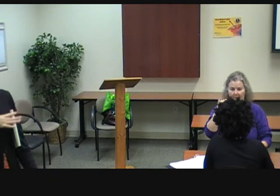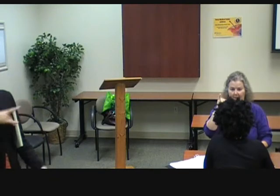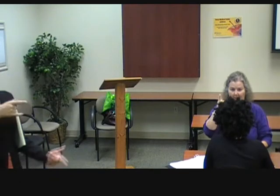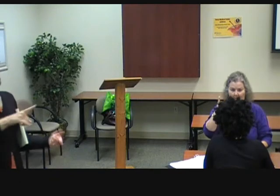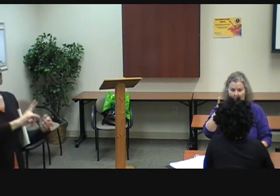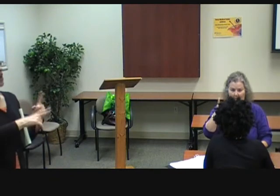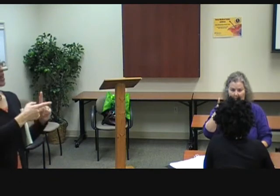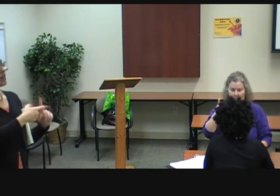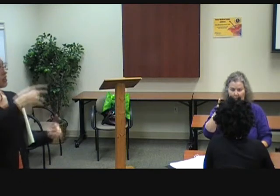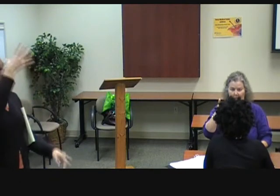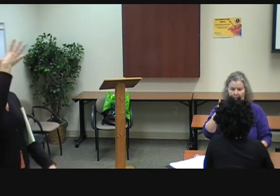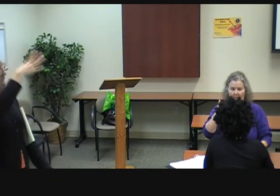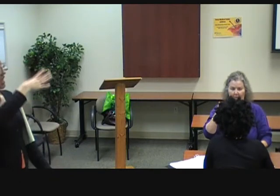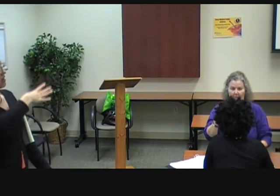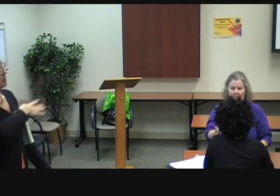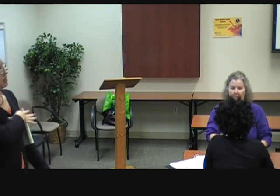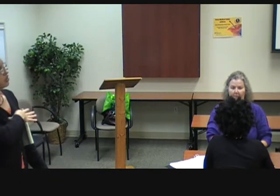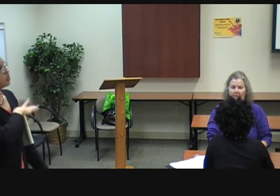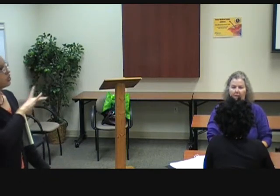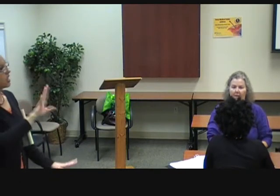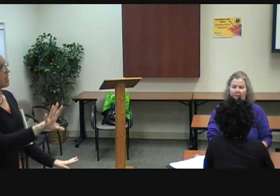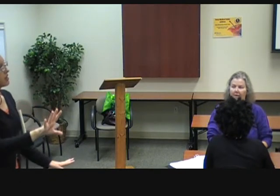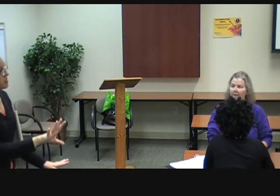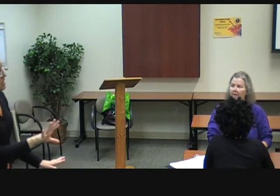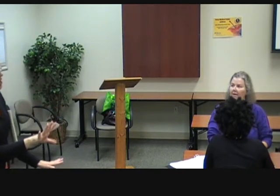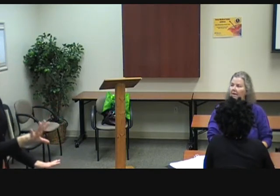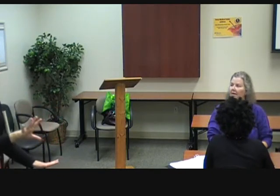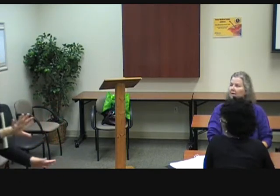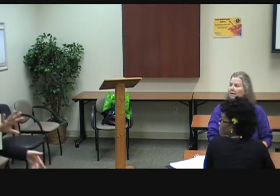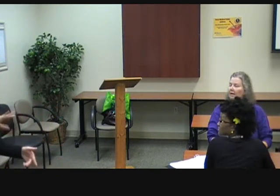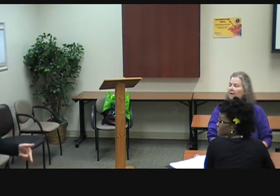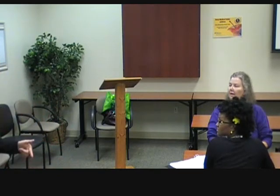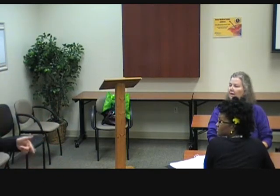oh, my friend, man, you should do that. This is how you should do it.